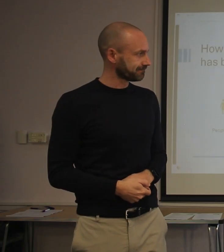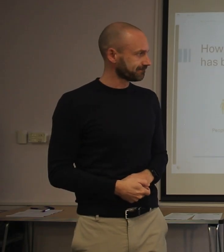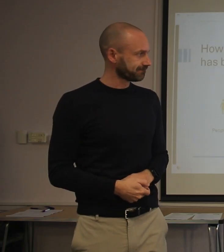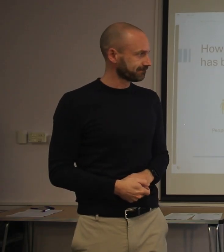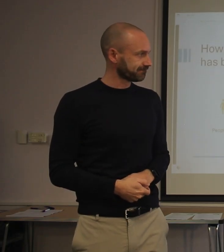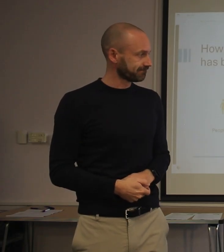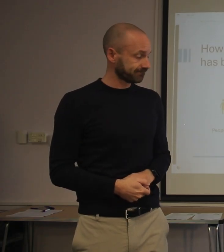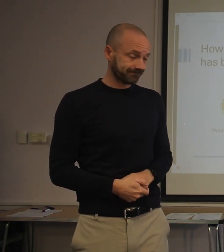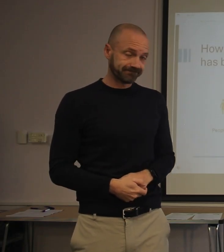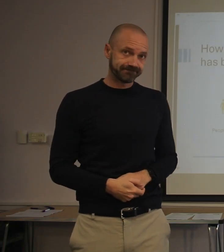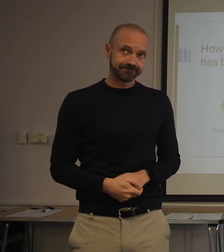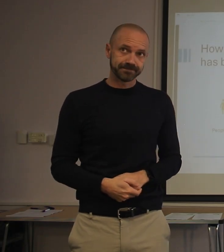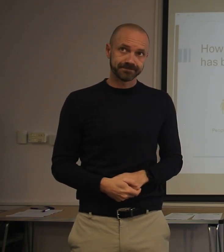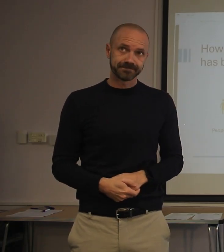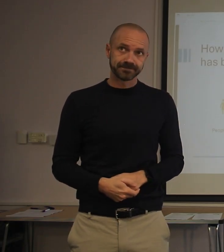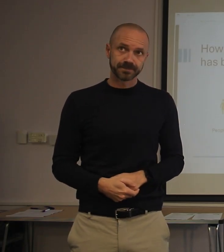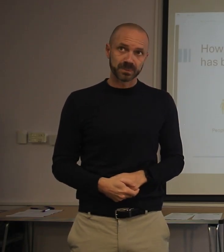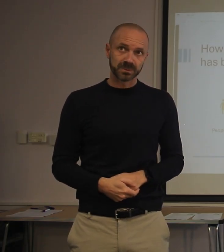So